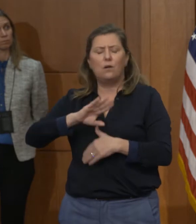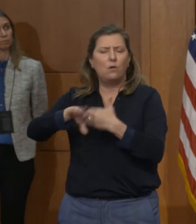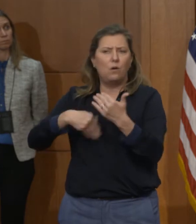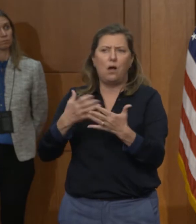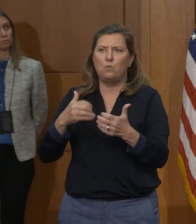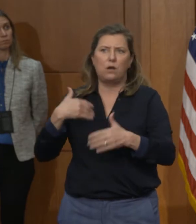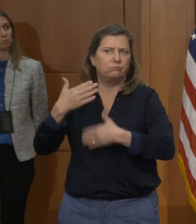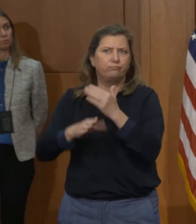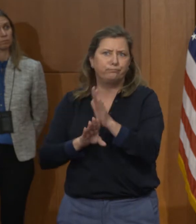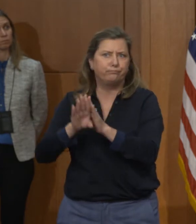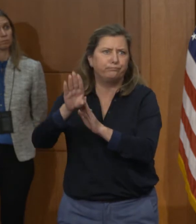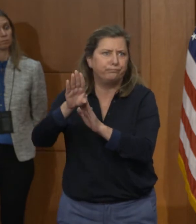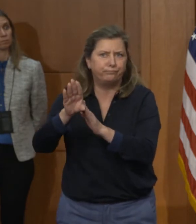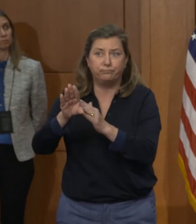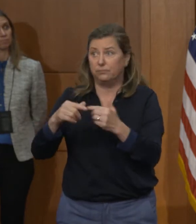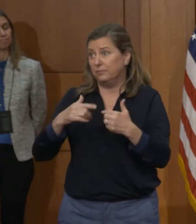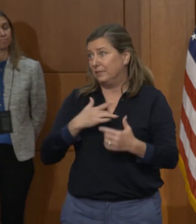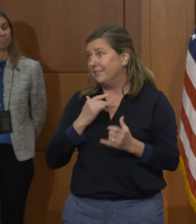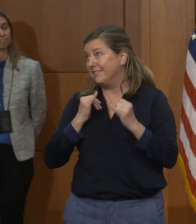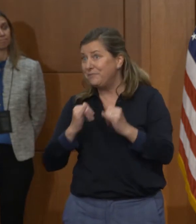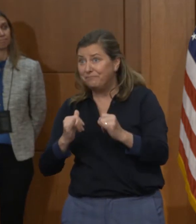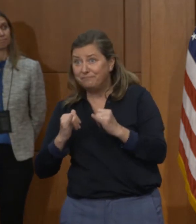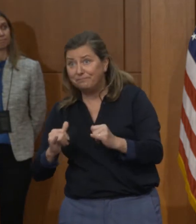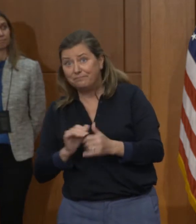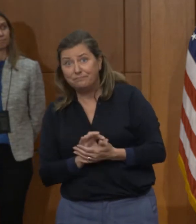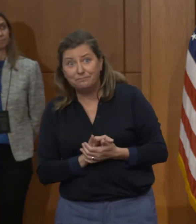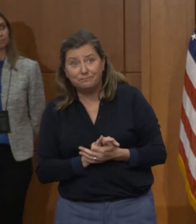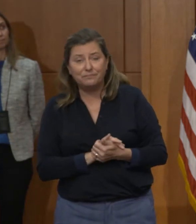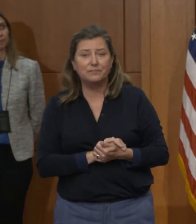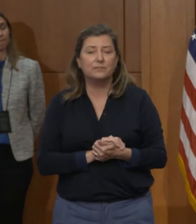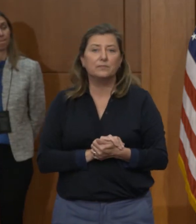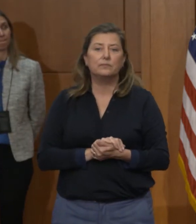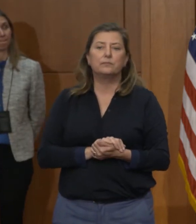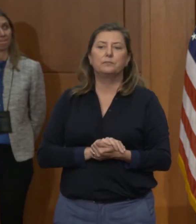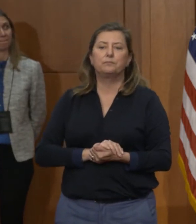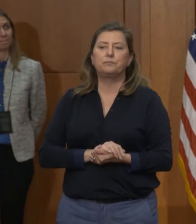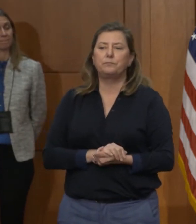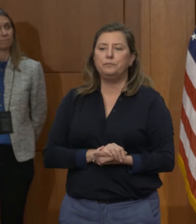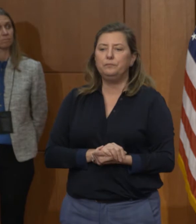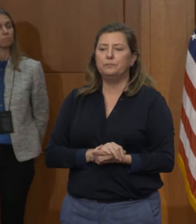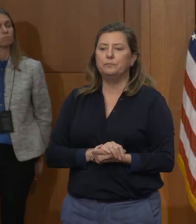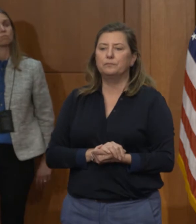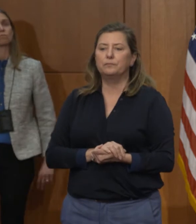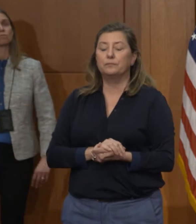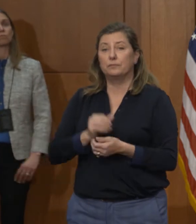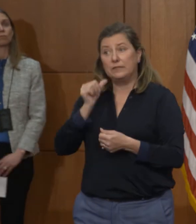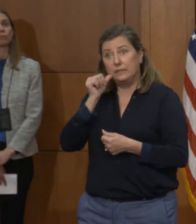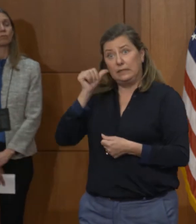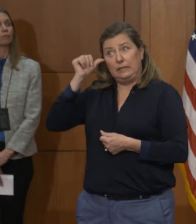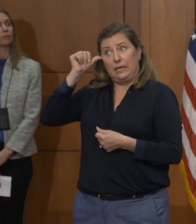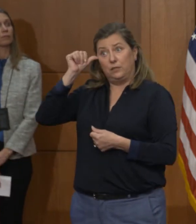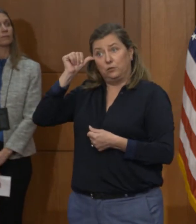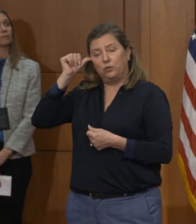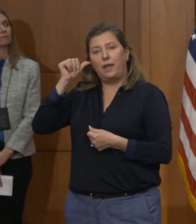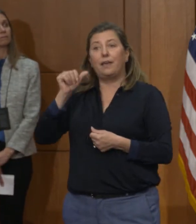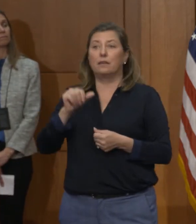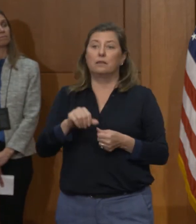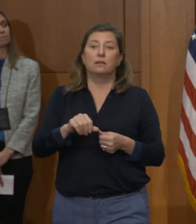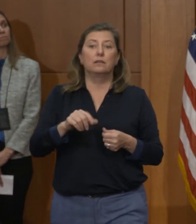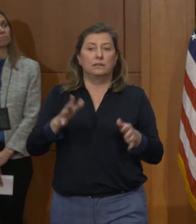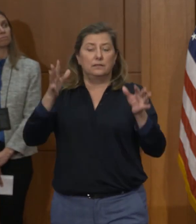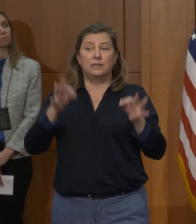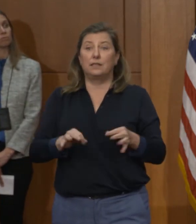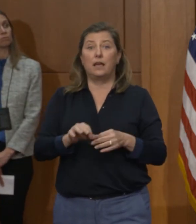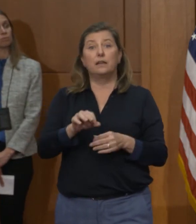forward. I know that I am. Yesterday, I extended the ban on elective surgeries through May